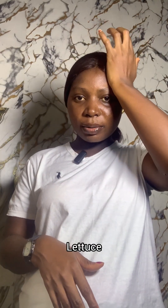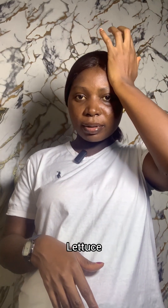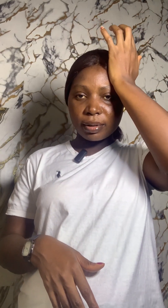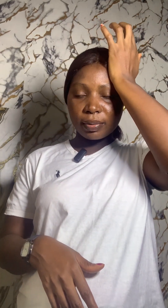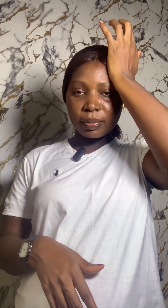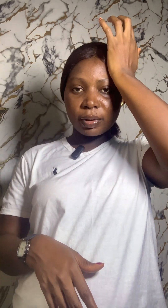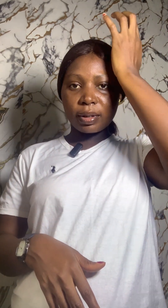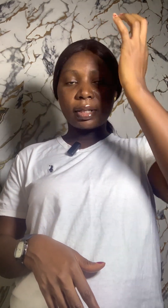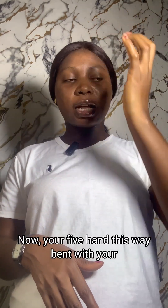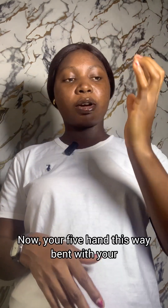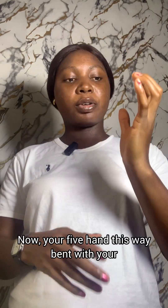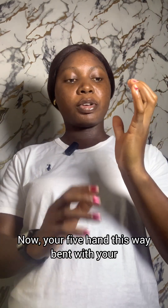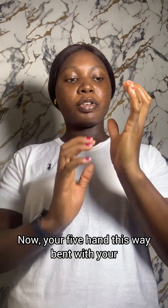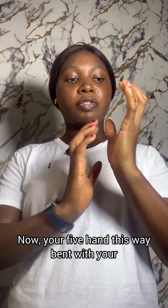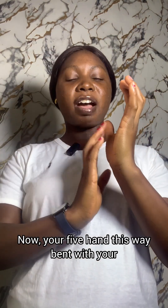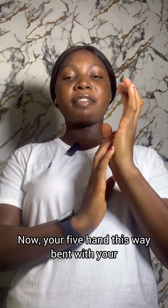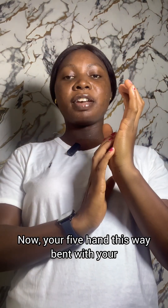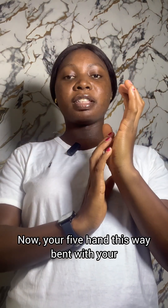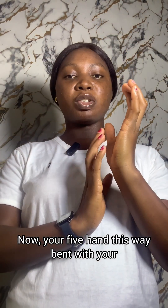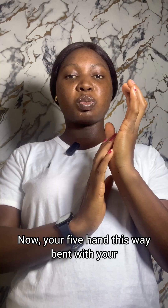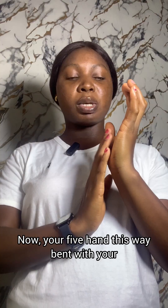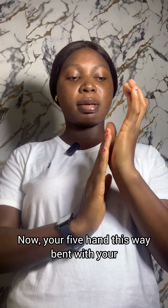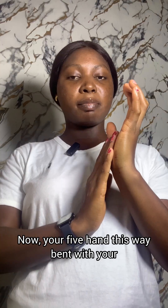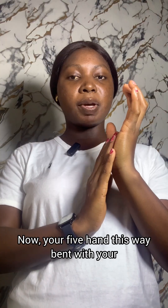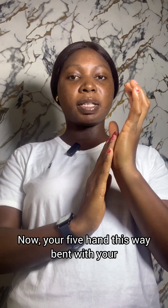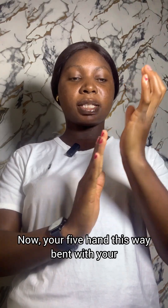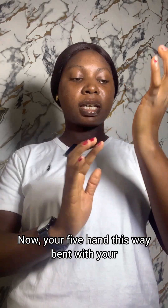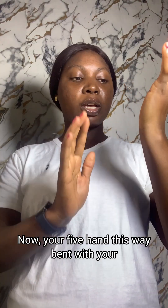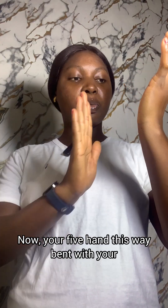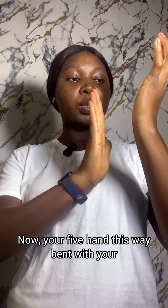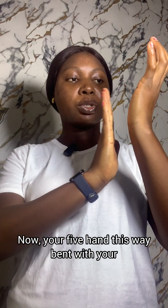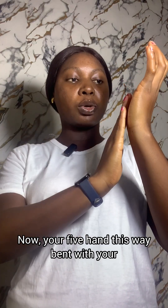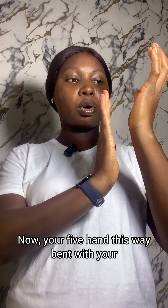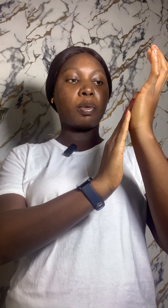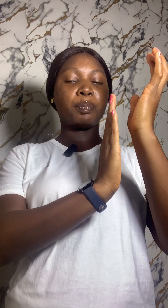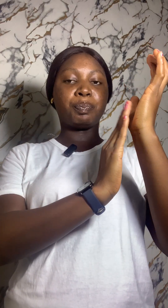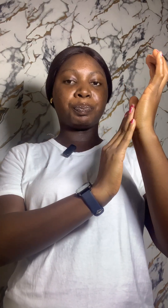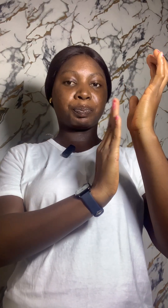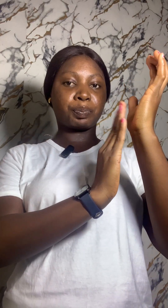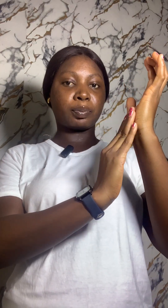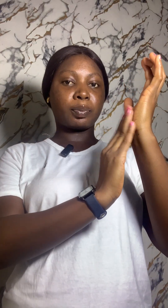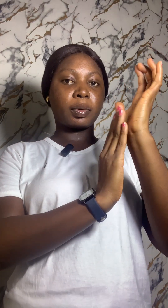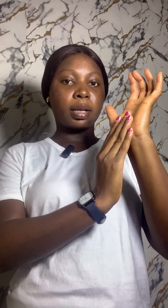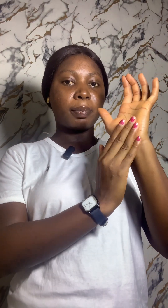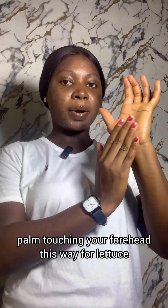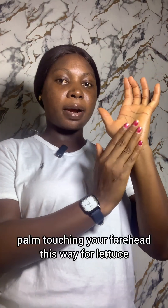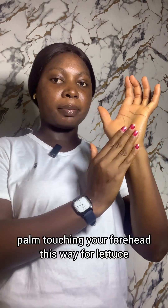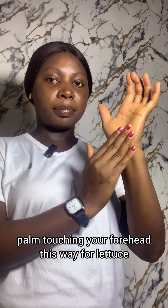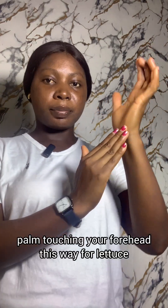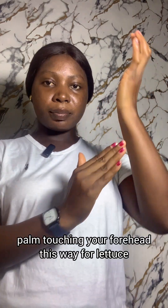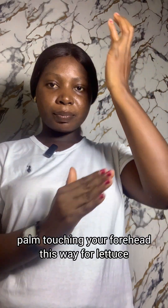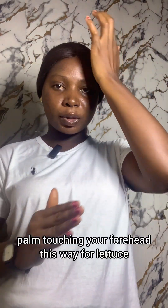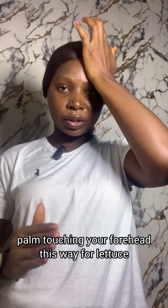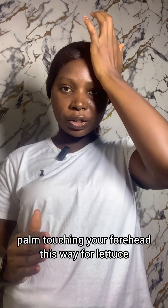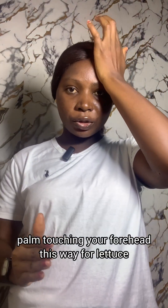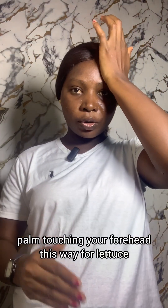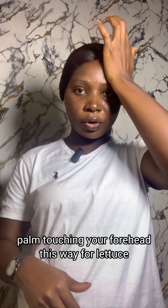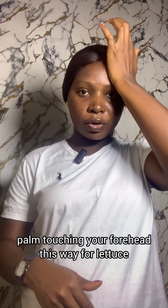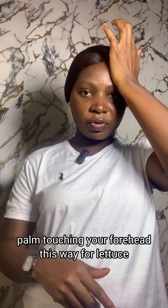Letters. Now your 5 hand this way, bent, with your palm touching your